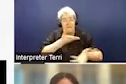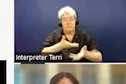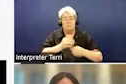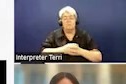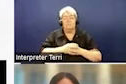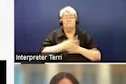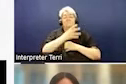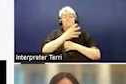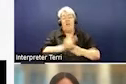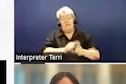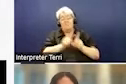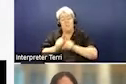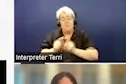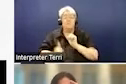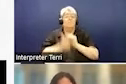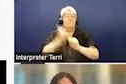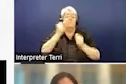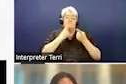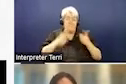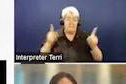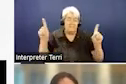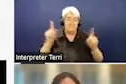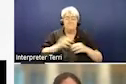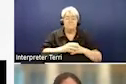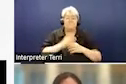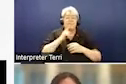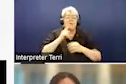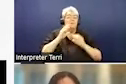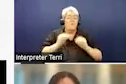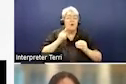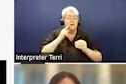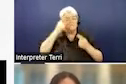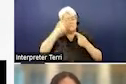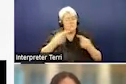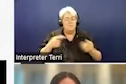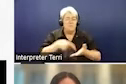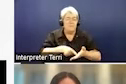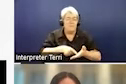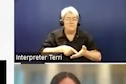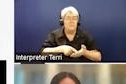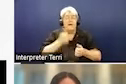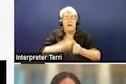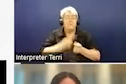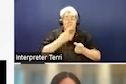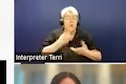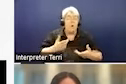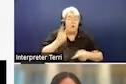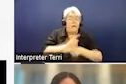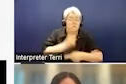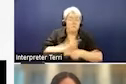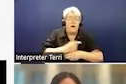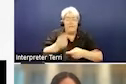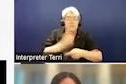as well as the most effective it can be. And nobody disagrees with that. Everybody kind of goes, yeah, that's great. Yeah,